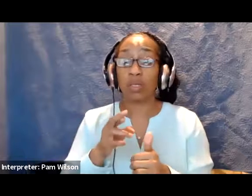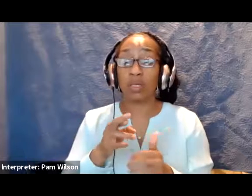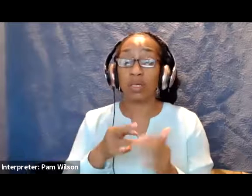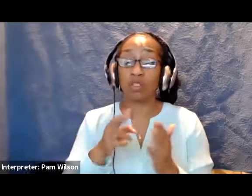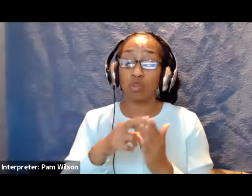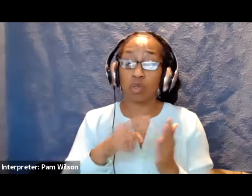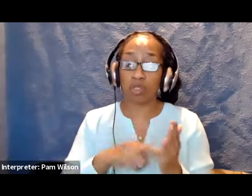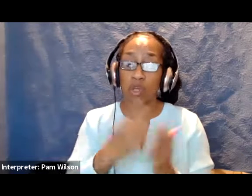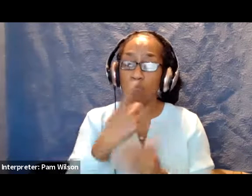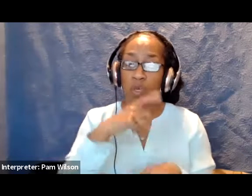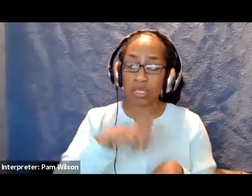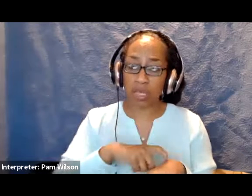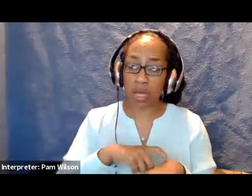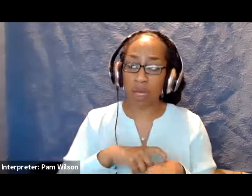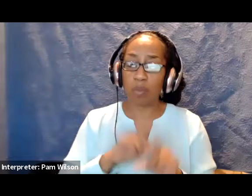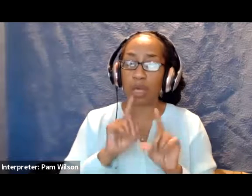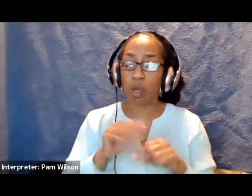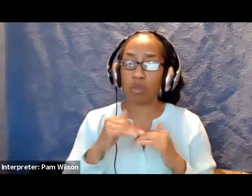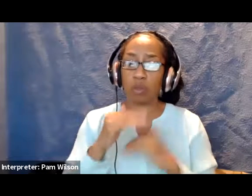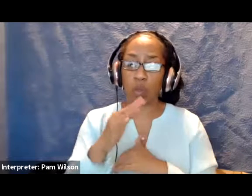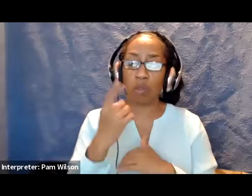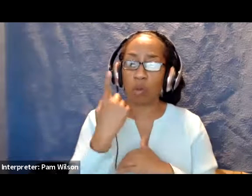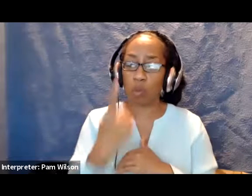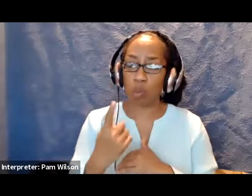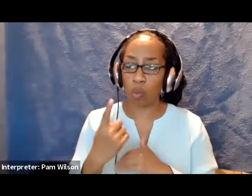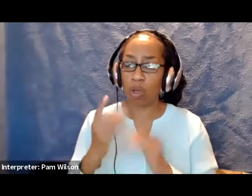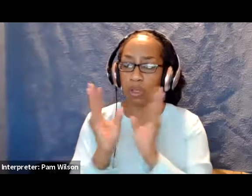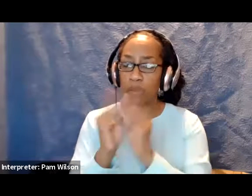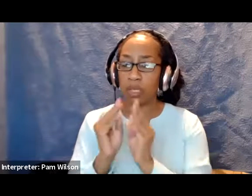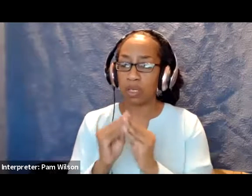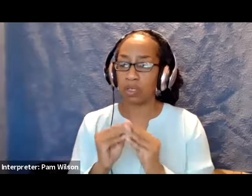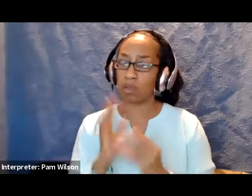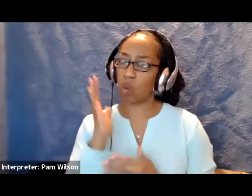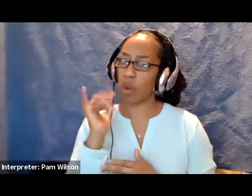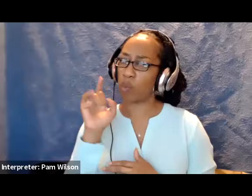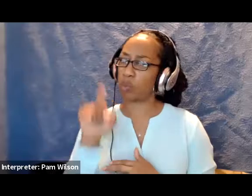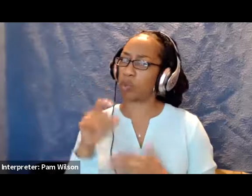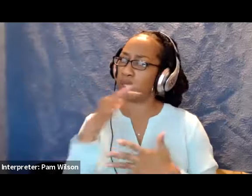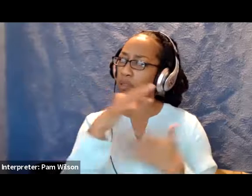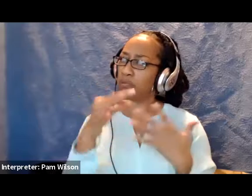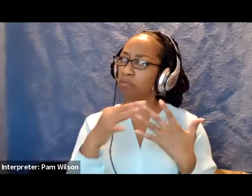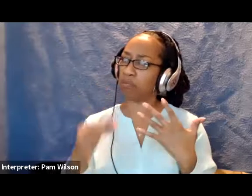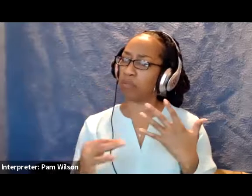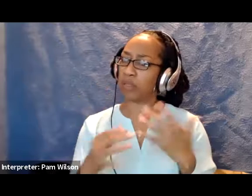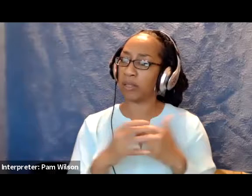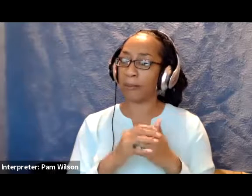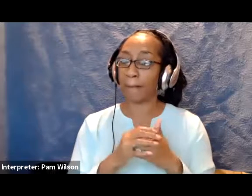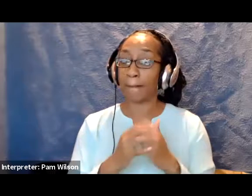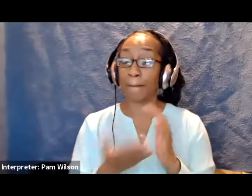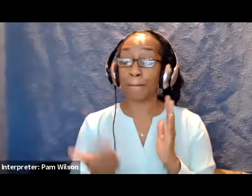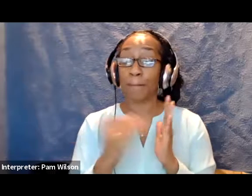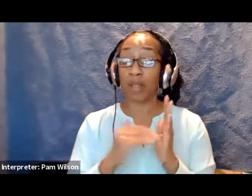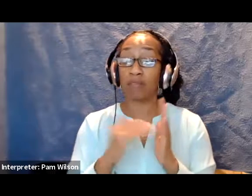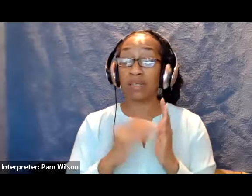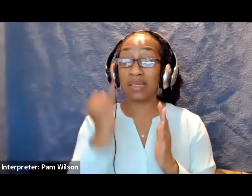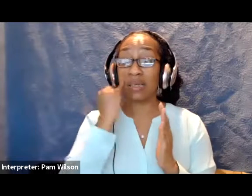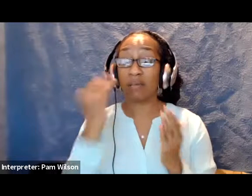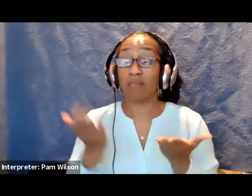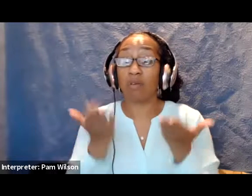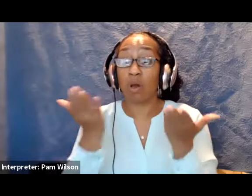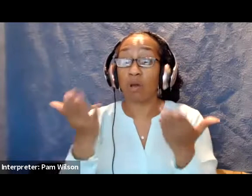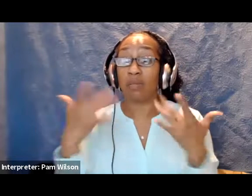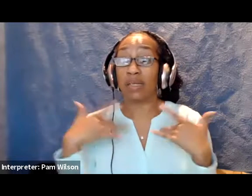think, well, why would you need those choices? Oftentimes when you are offering an event,